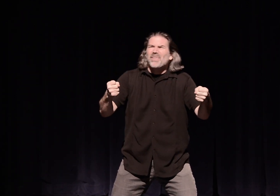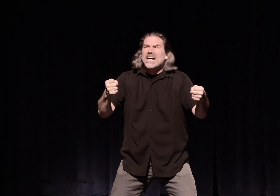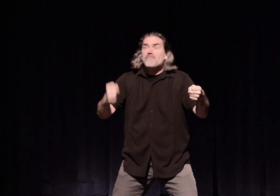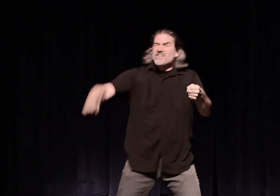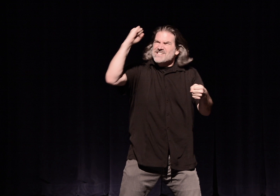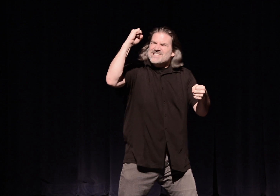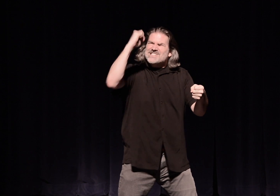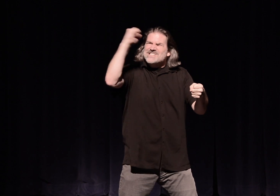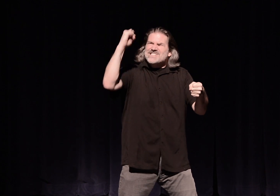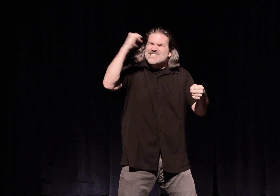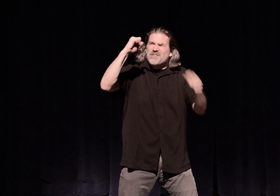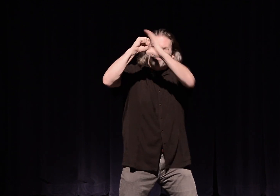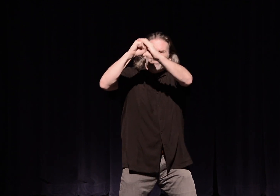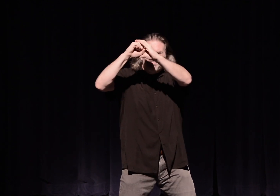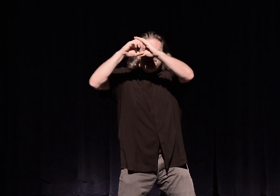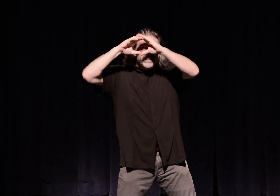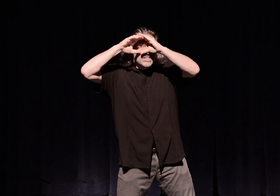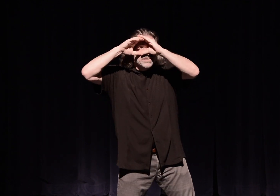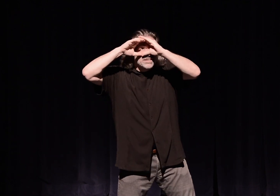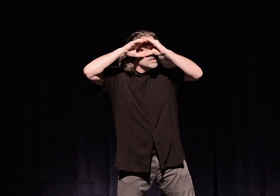Still can't see.